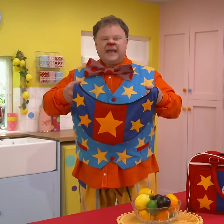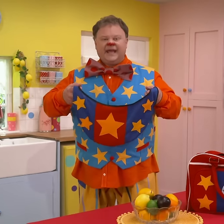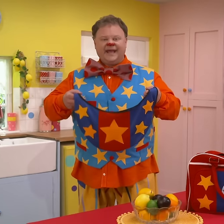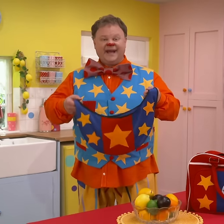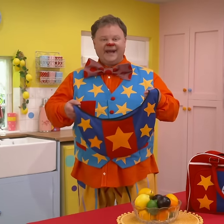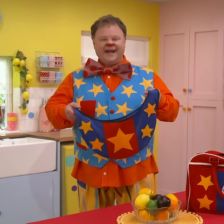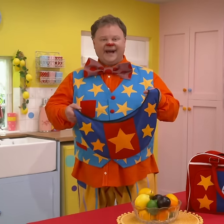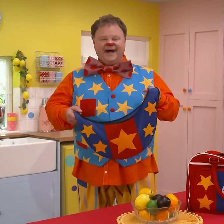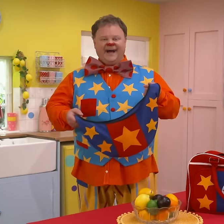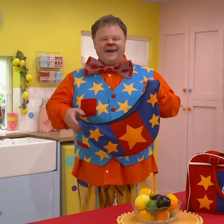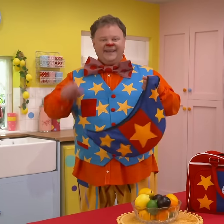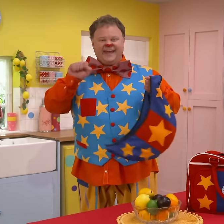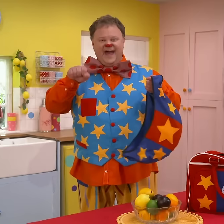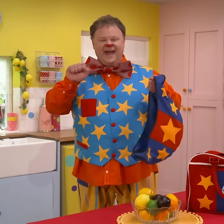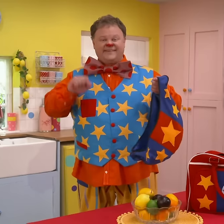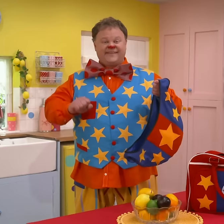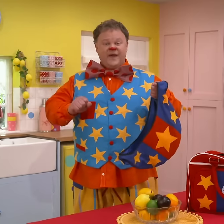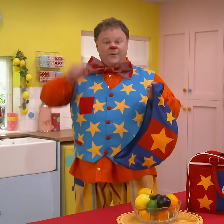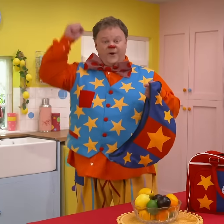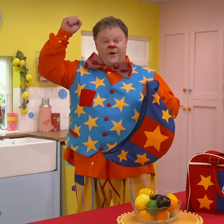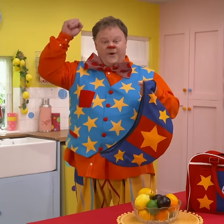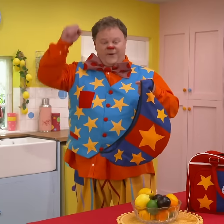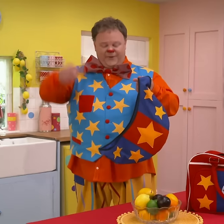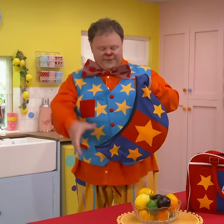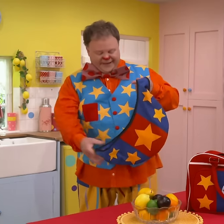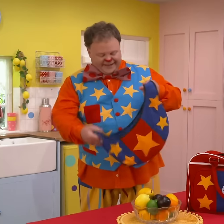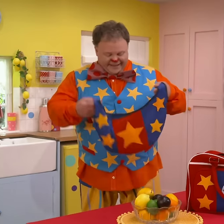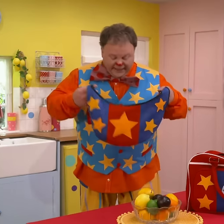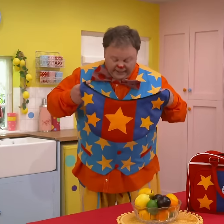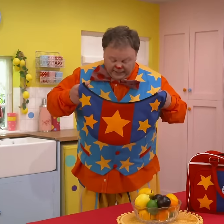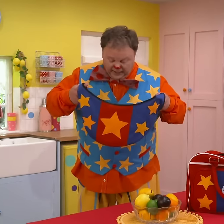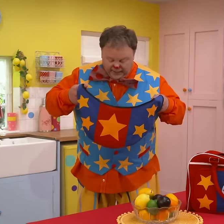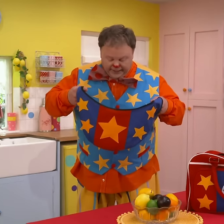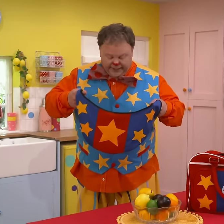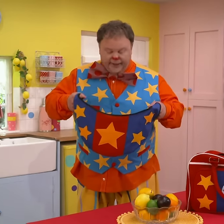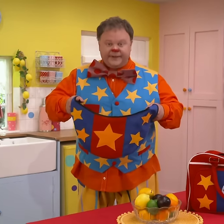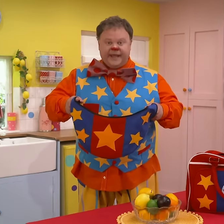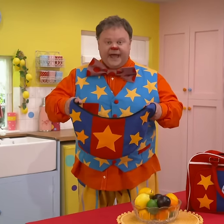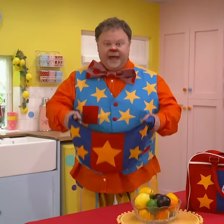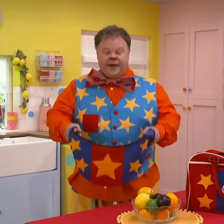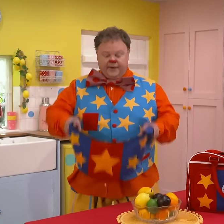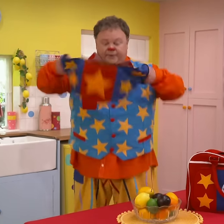Mr. Tumble? Oh, yes. Woohoo! Oh, no!